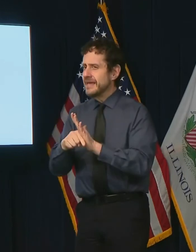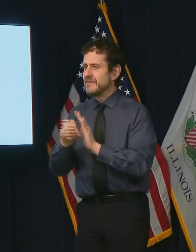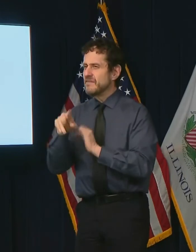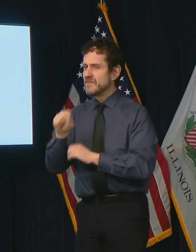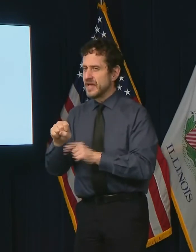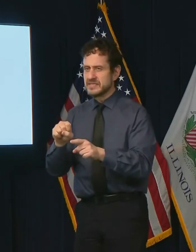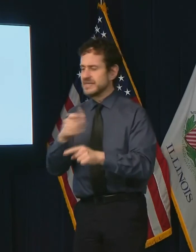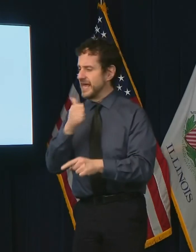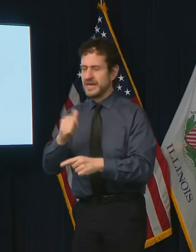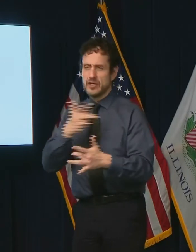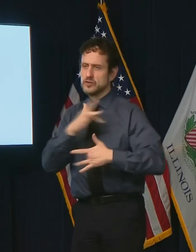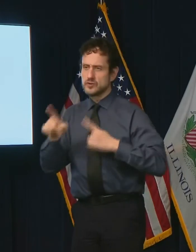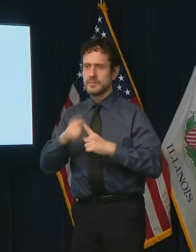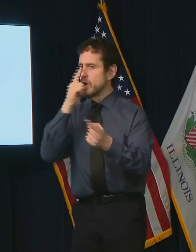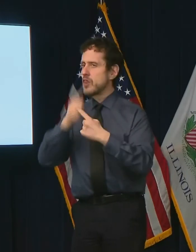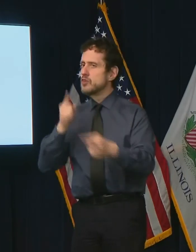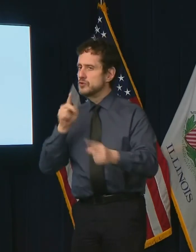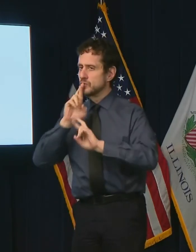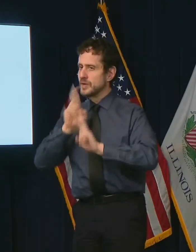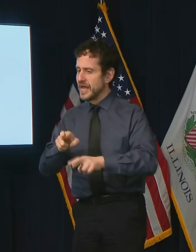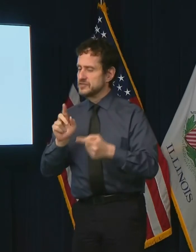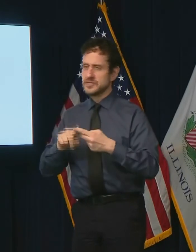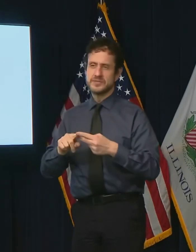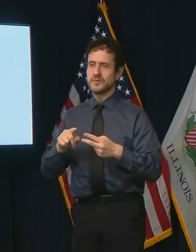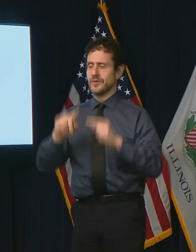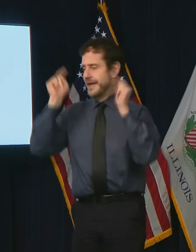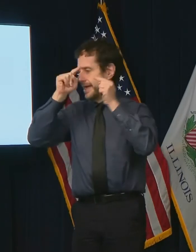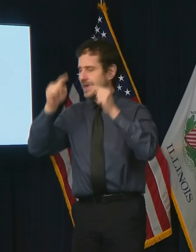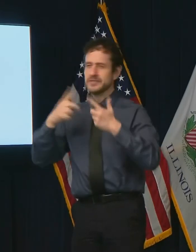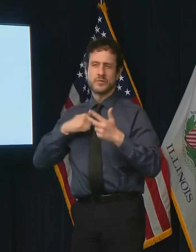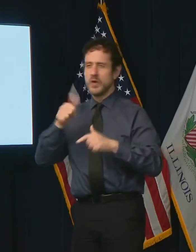news from the UK about allergic reactions related to the Pfizer vaccine?